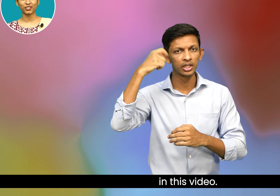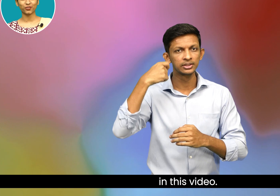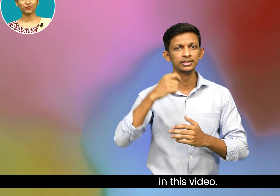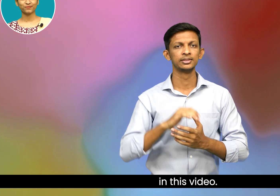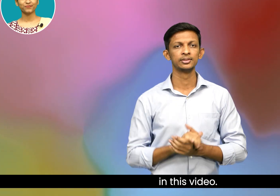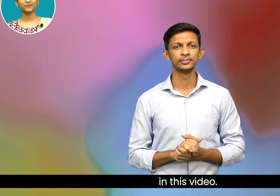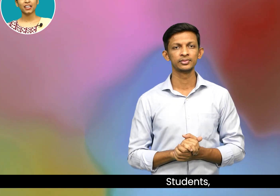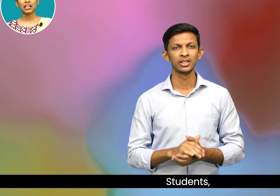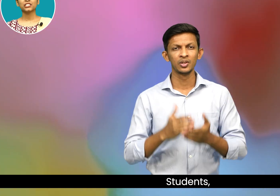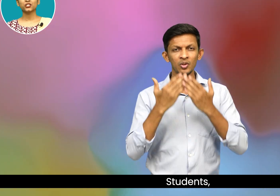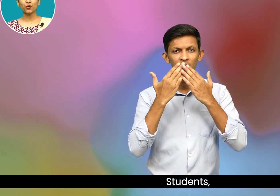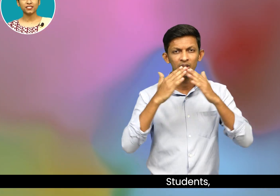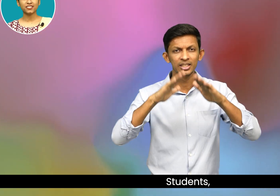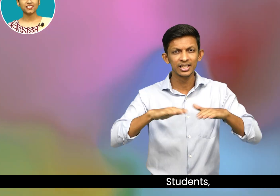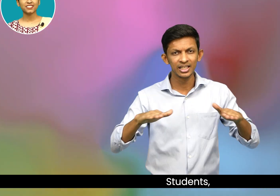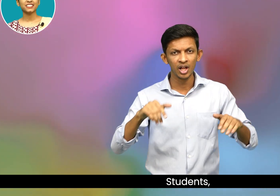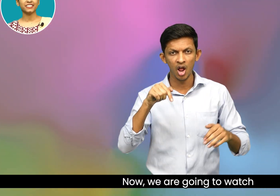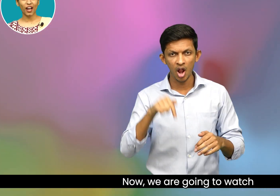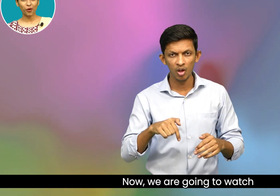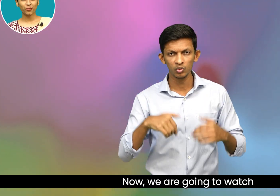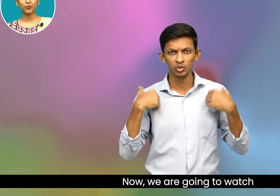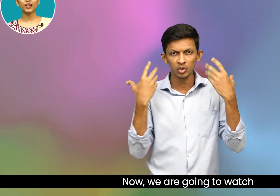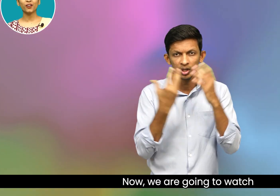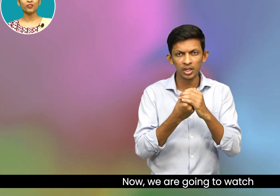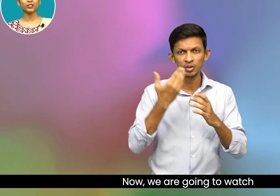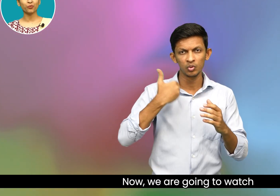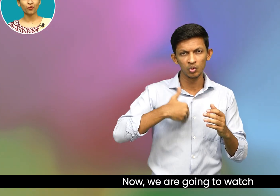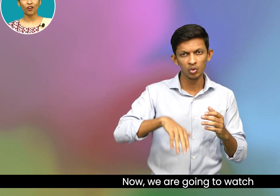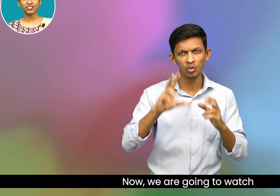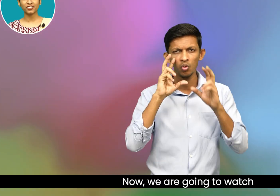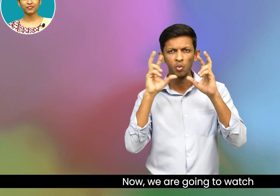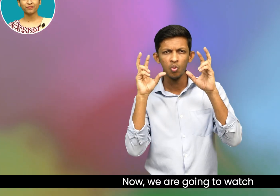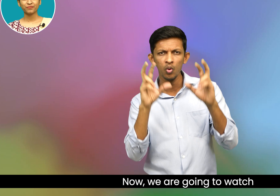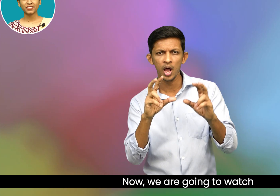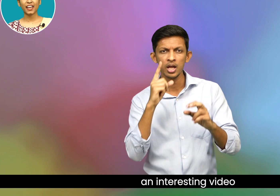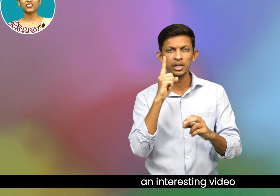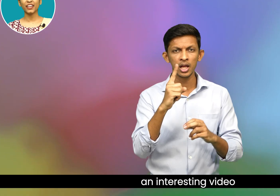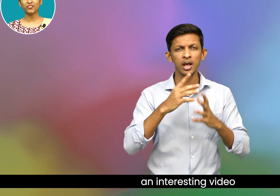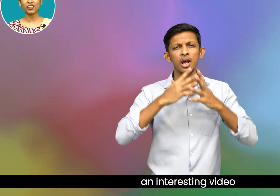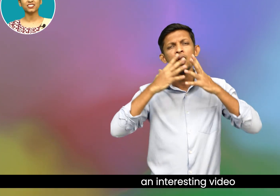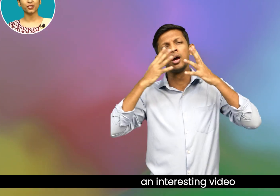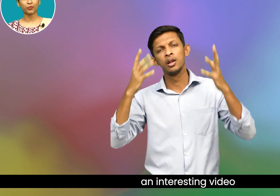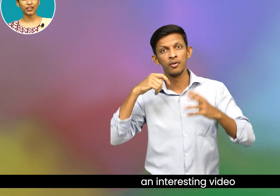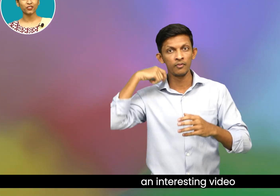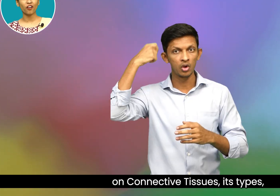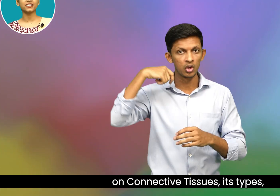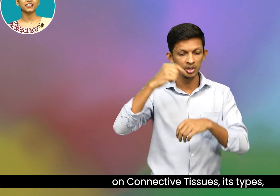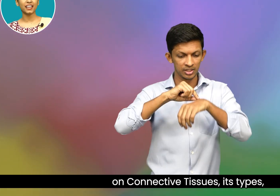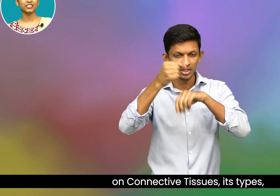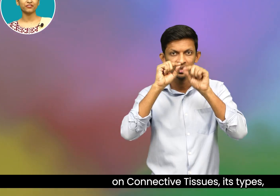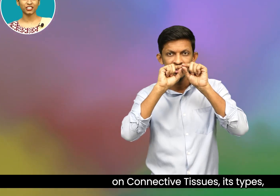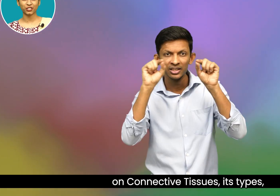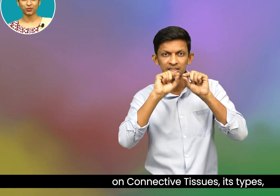this video. Students, now we are going to watch an interesting video